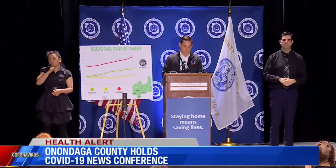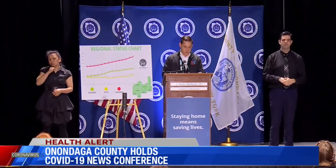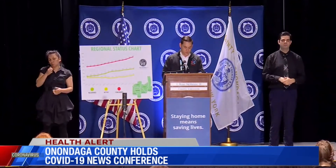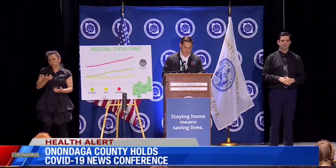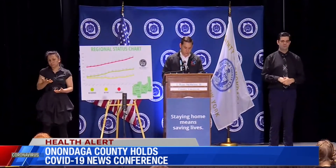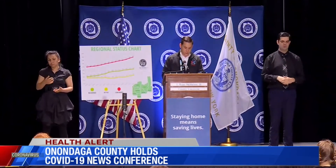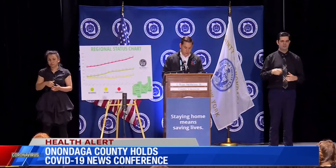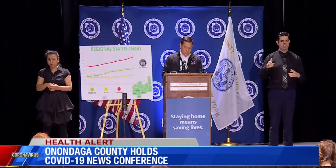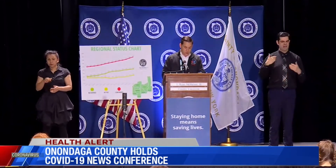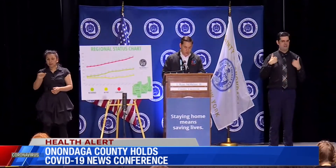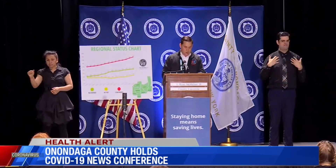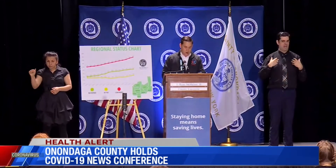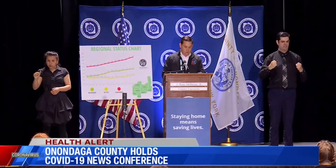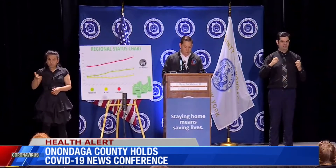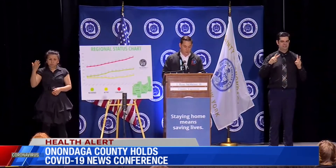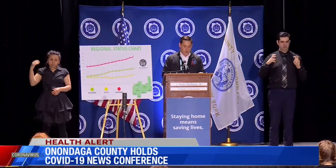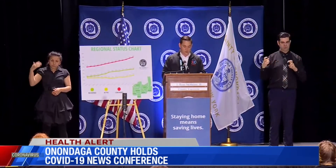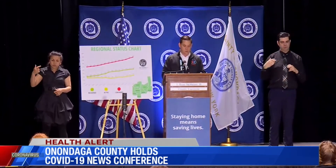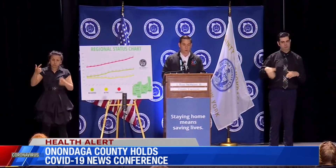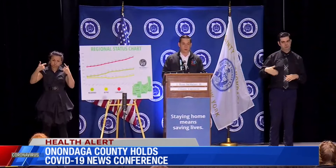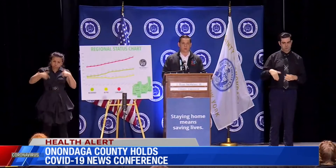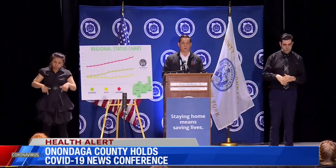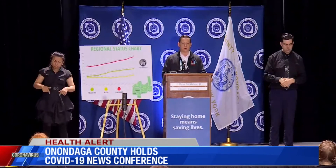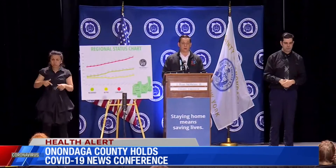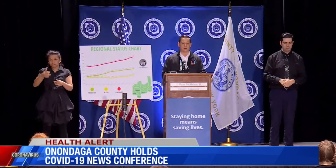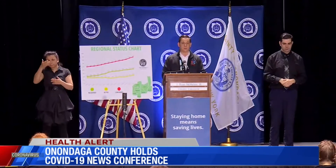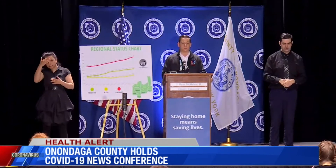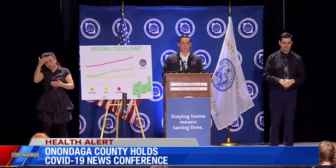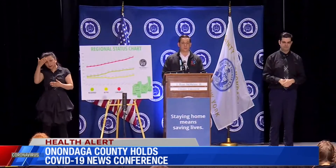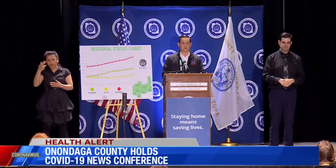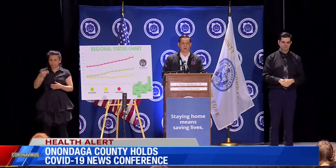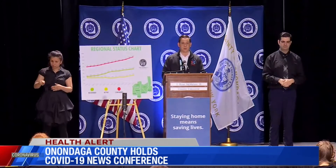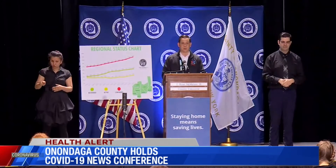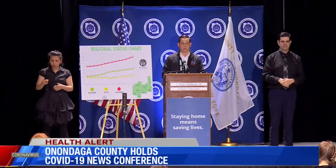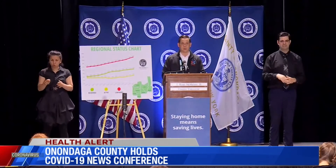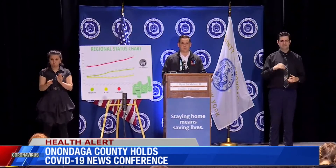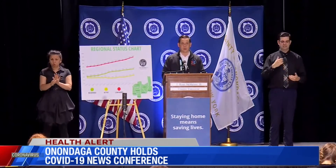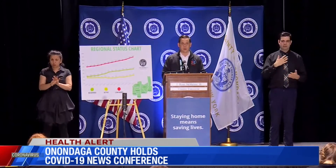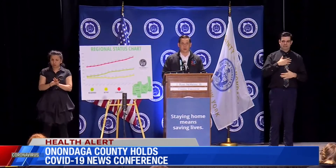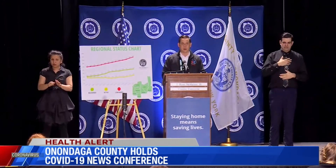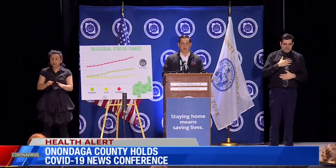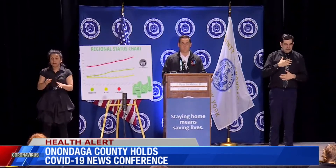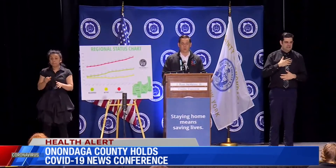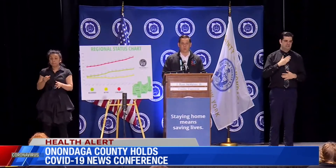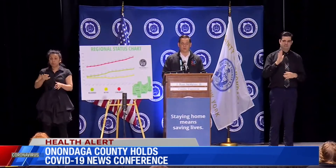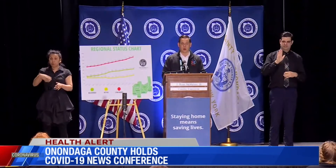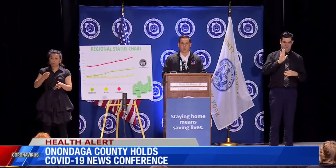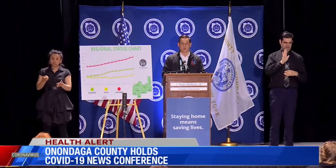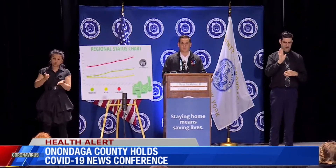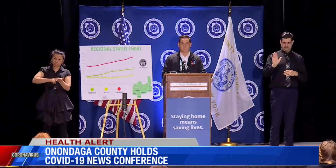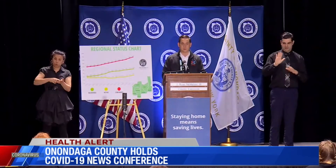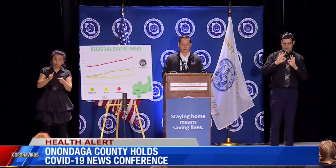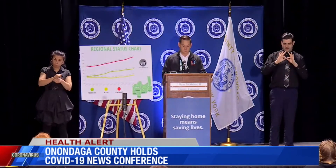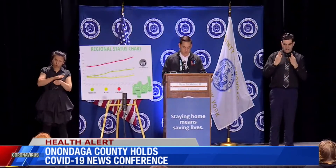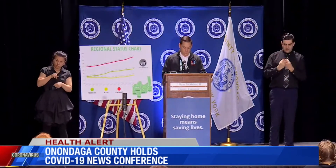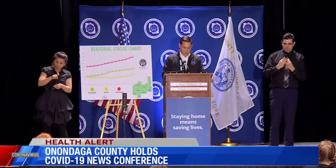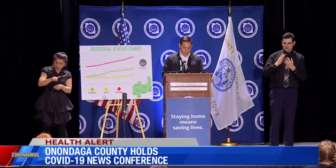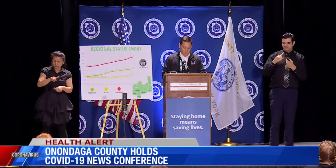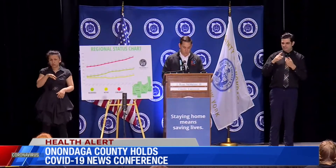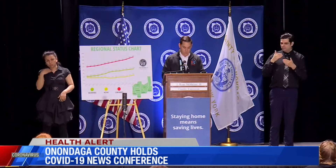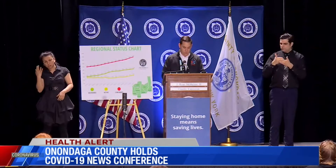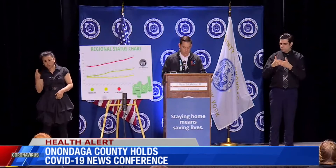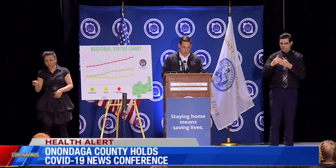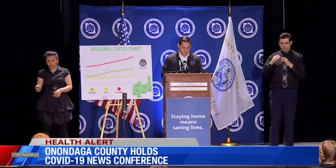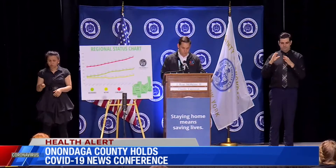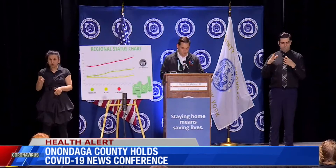medical conditions. Our thoughts and prayers are with him and his family and everyone we've lost this